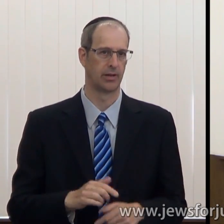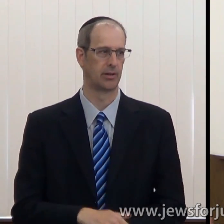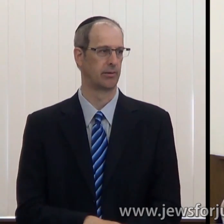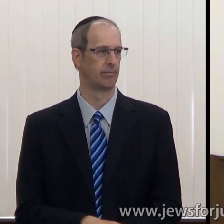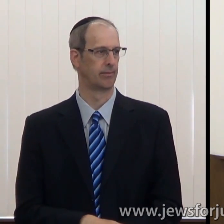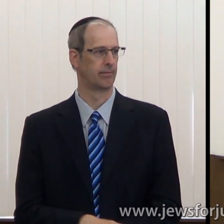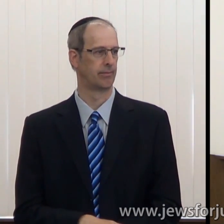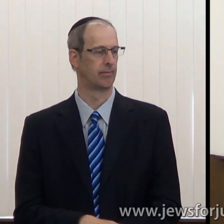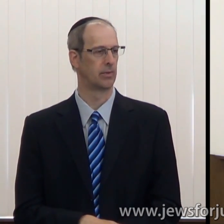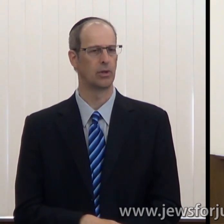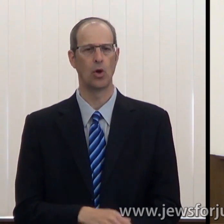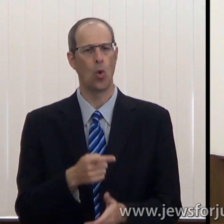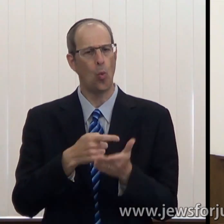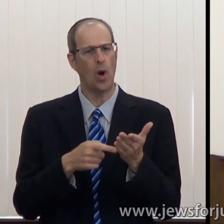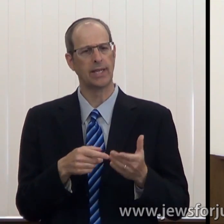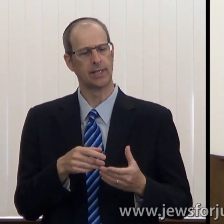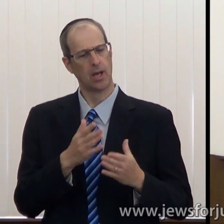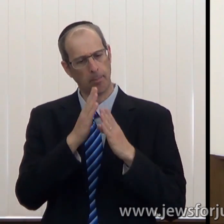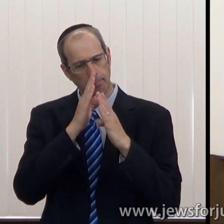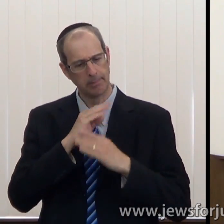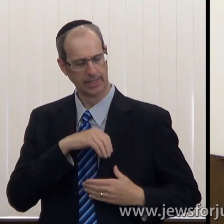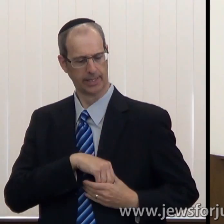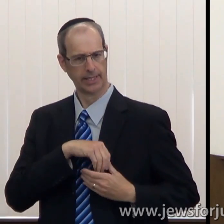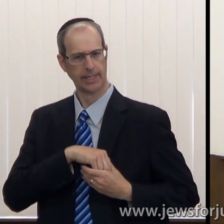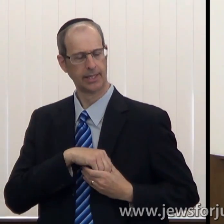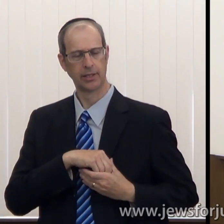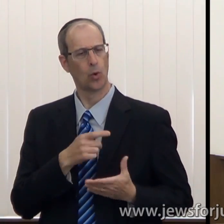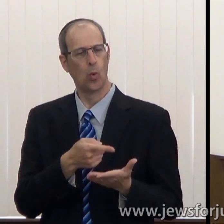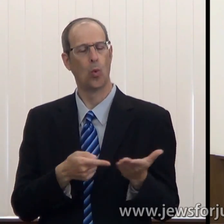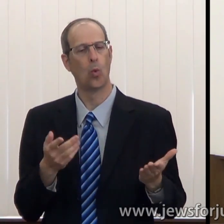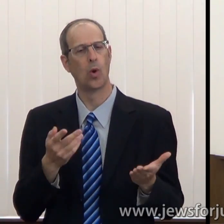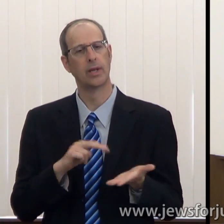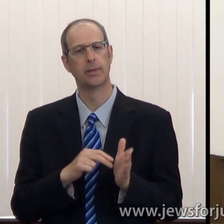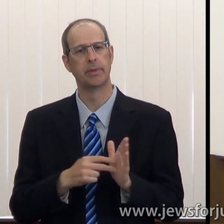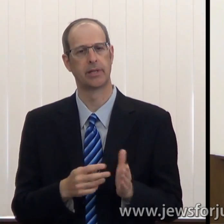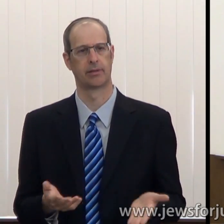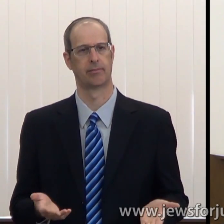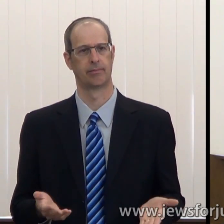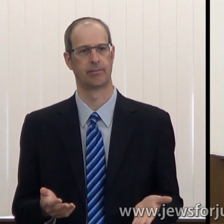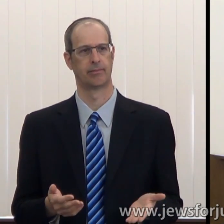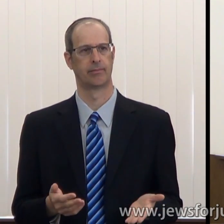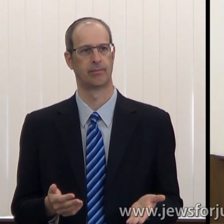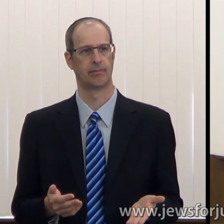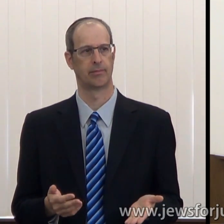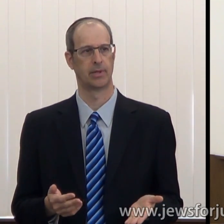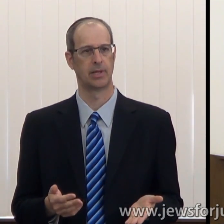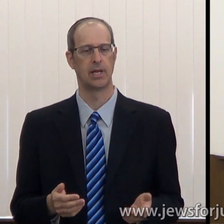So what is inner peace? What is this inner peace? So